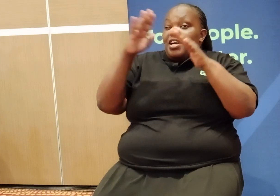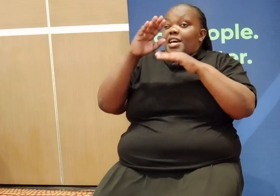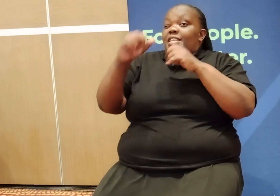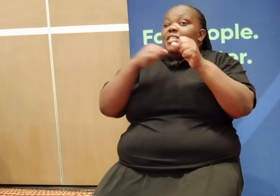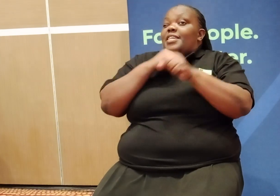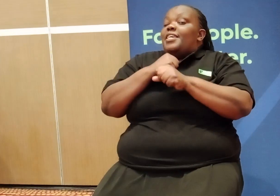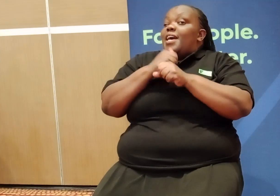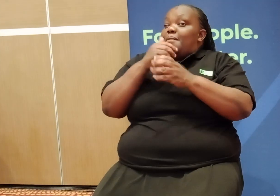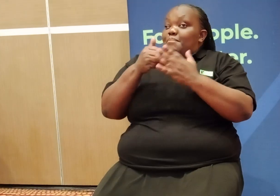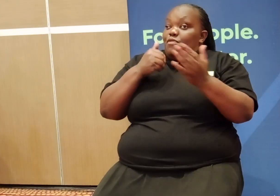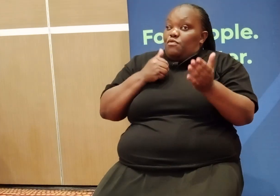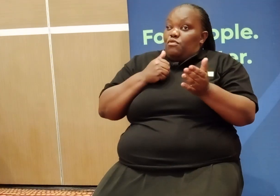ahead.